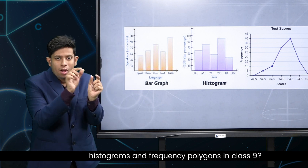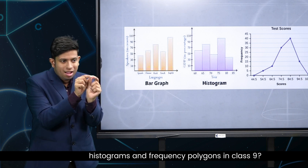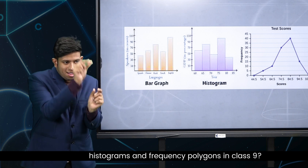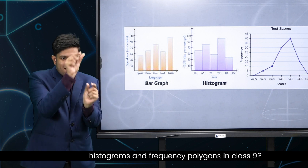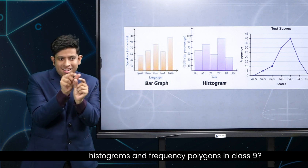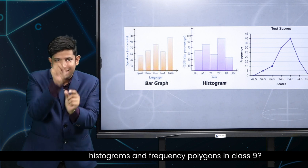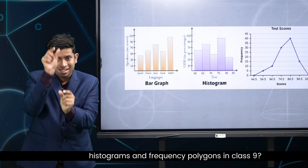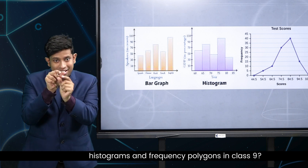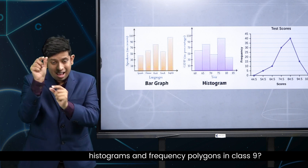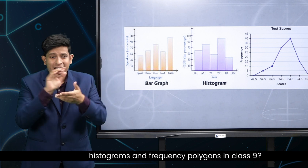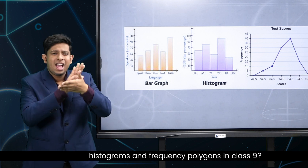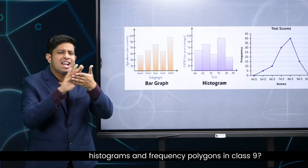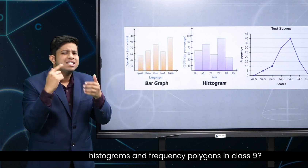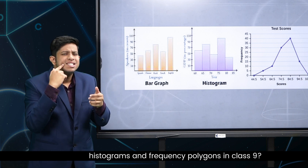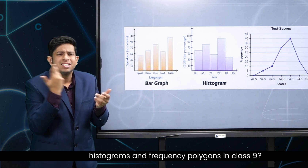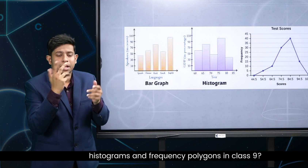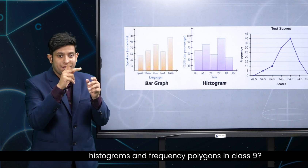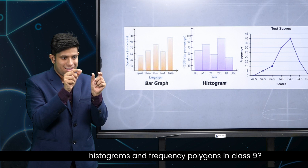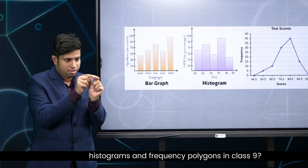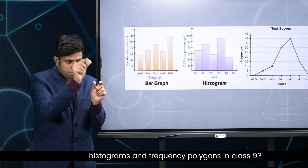frequency polygons in class 9?